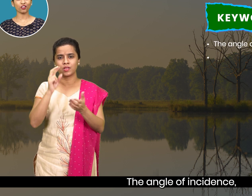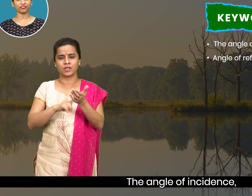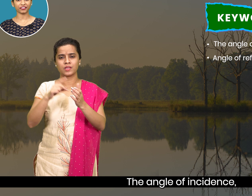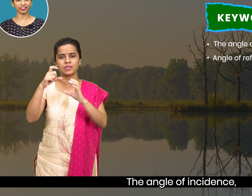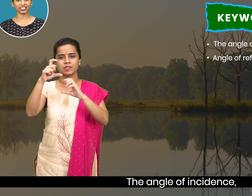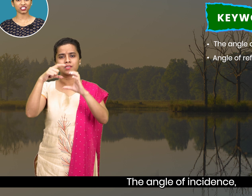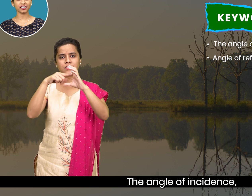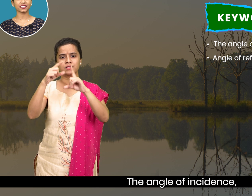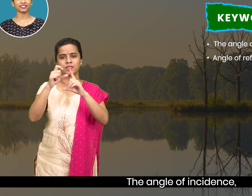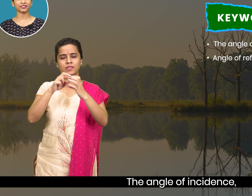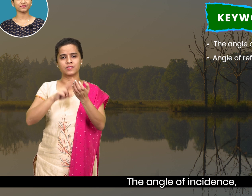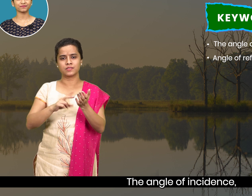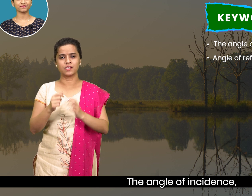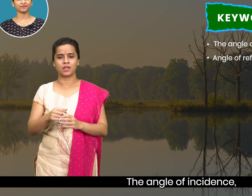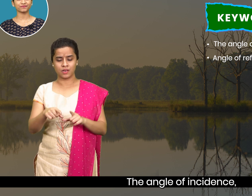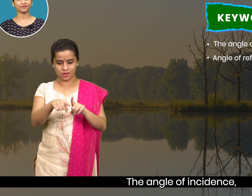angle of reflection,